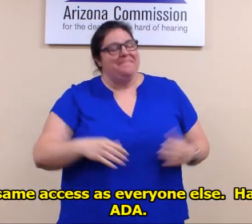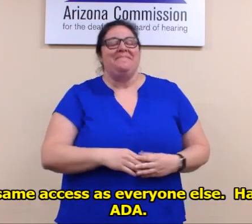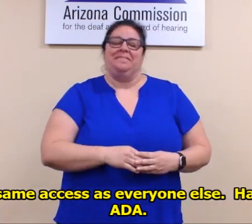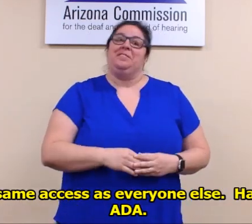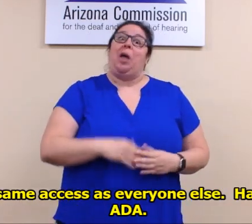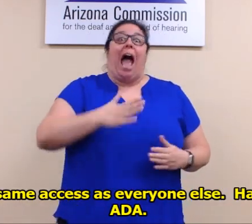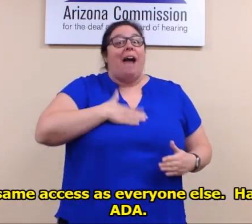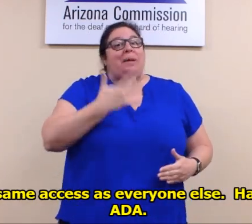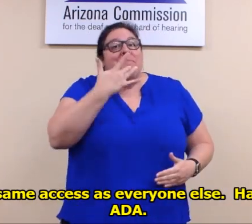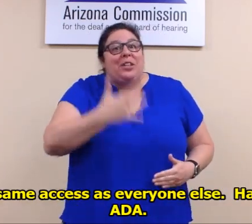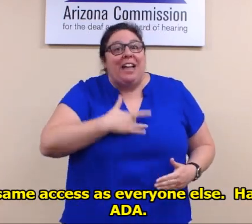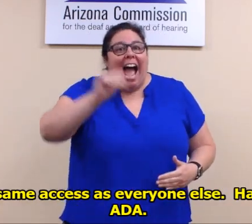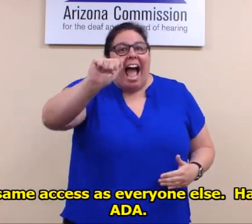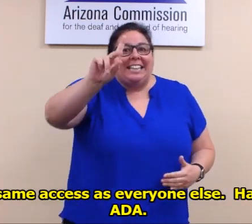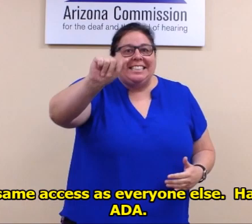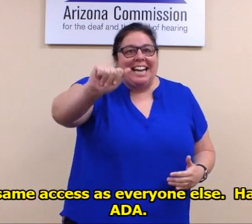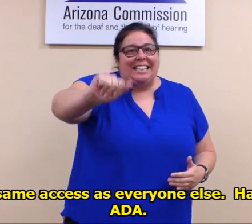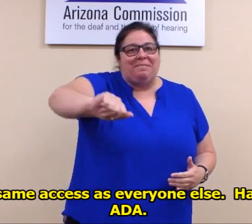else. Happy birthday, ADA.